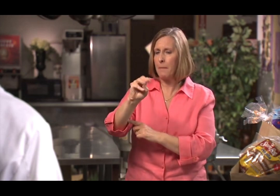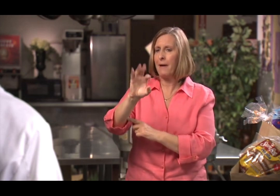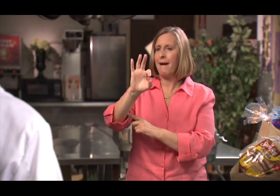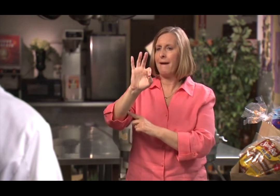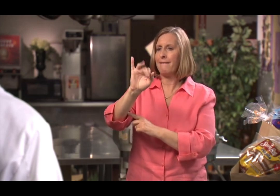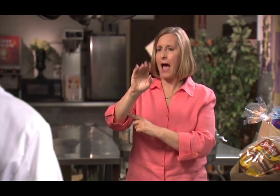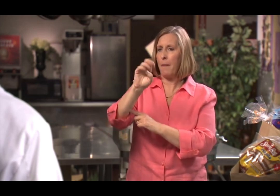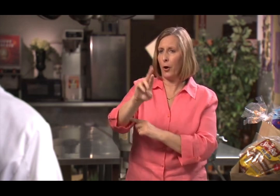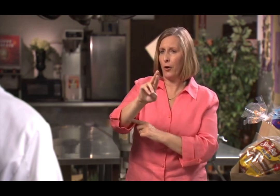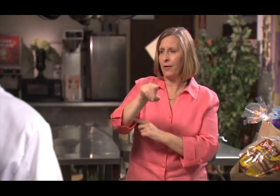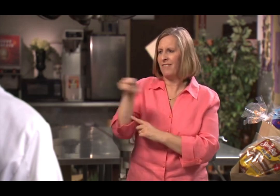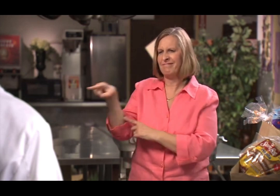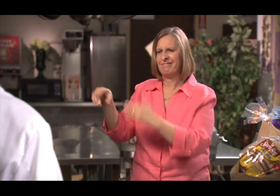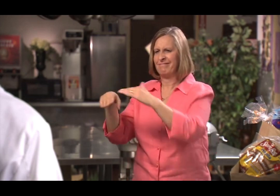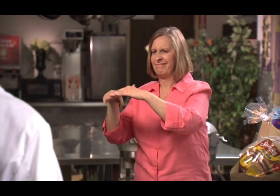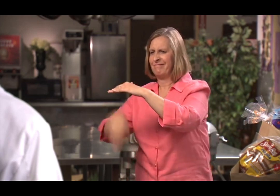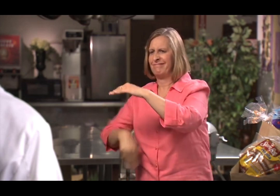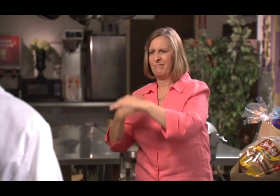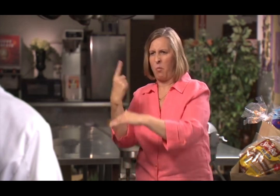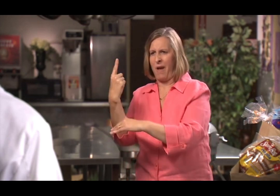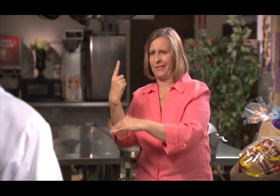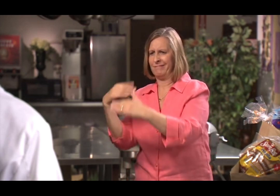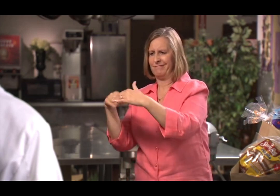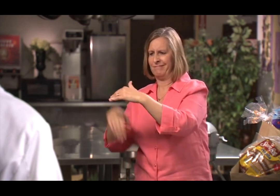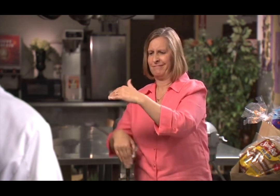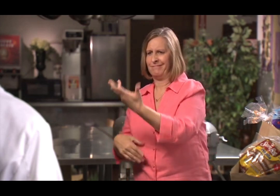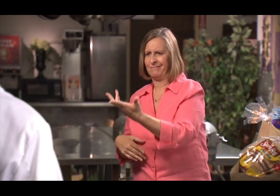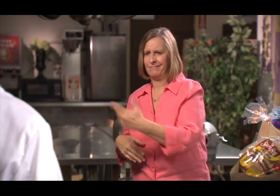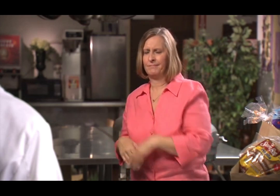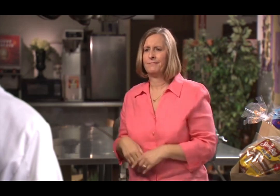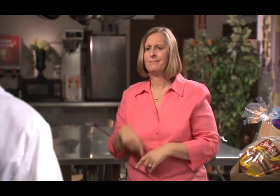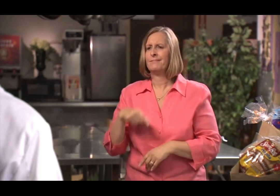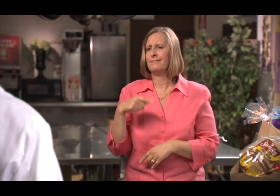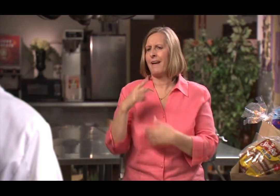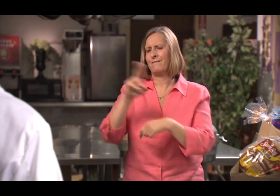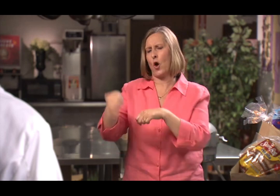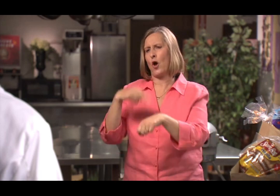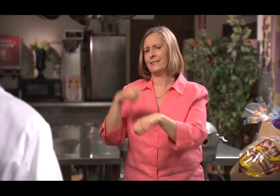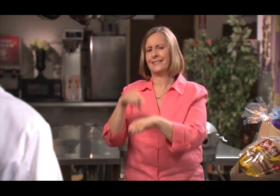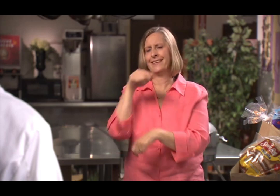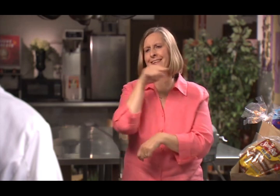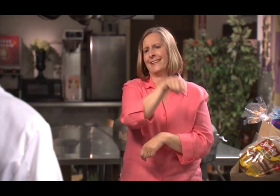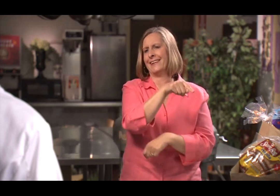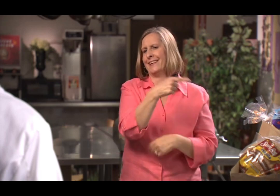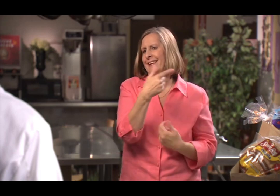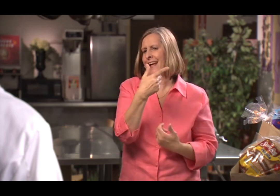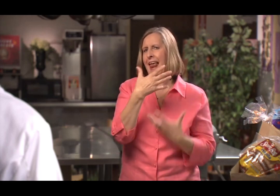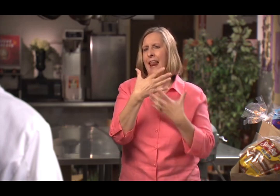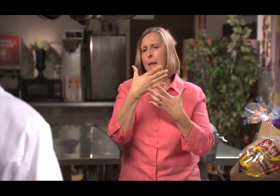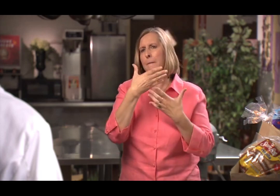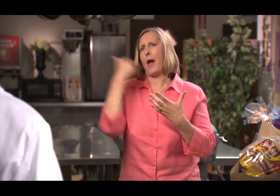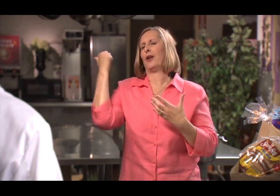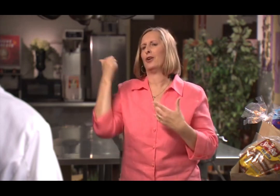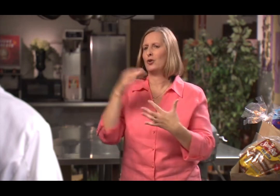fiber in the whole wheat, but less than 1 in the white. Of course, the whole wheat bread is the better option.